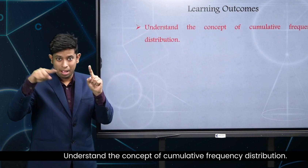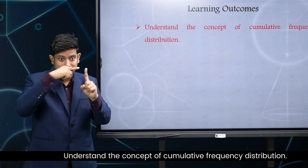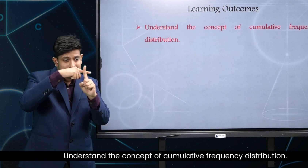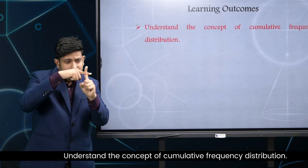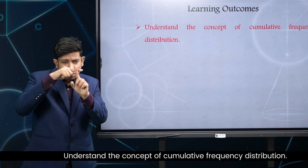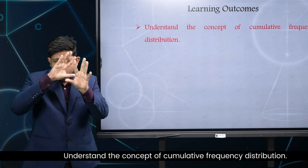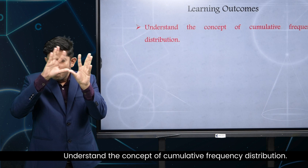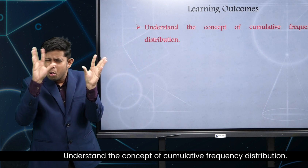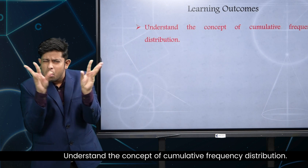frequency distribution,